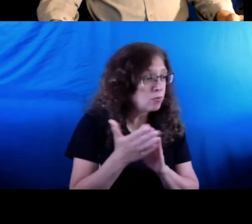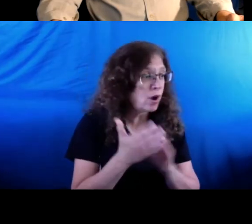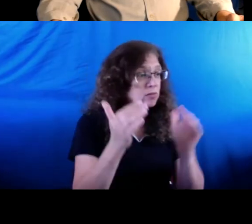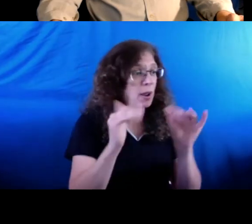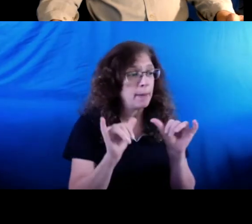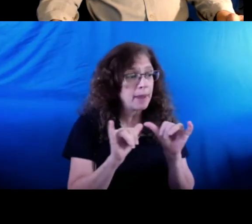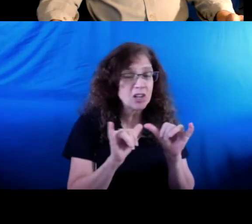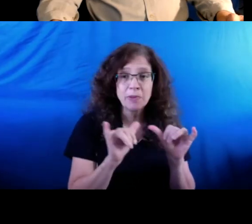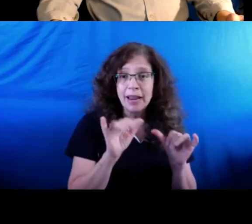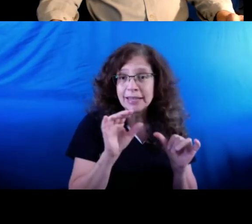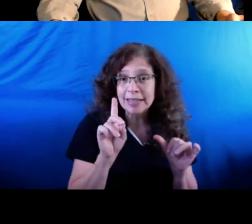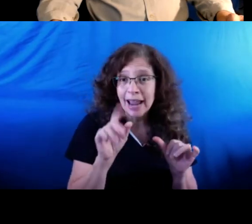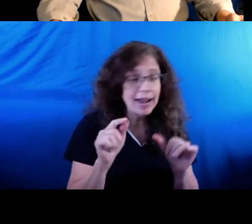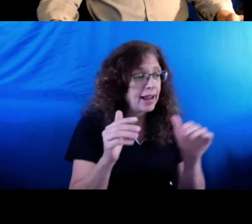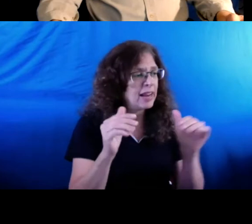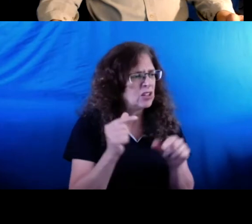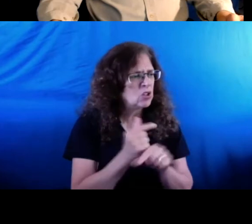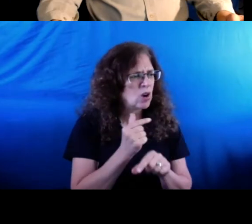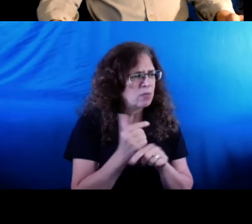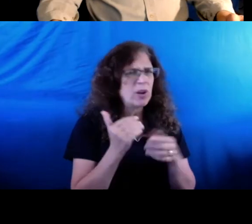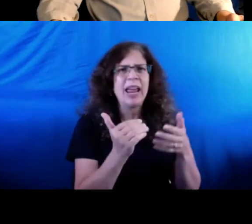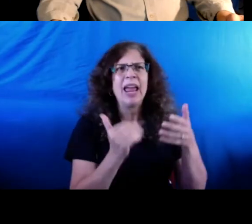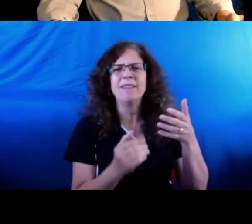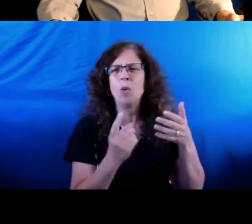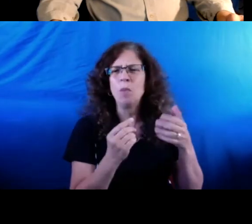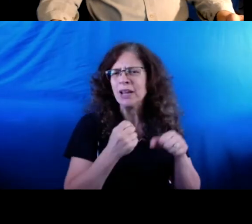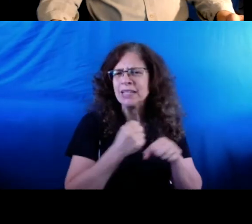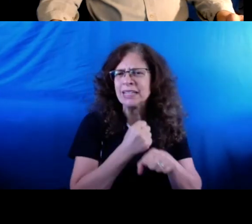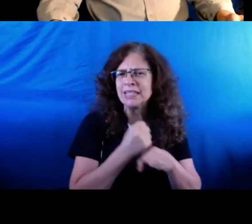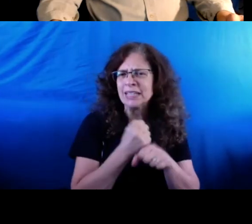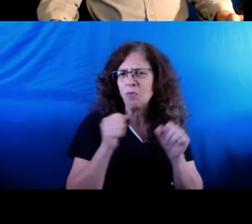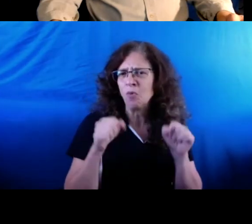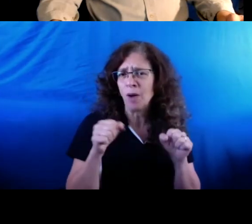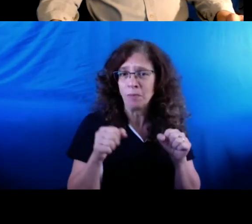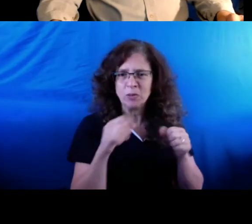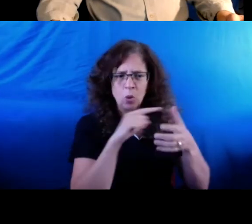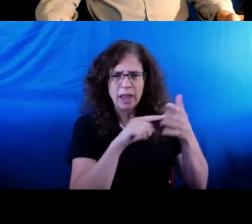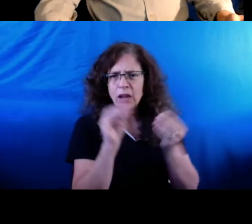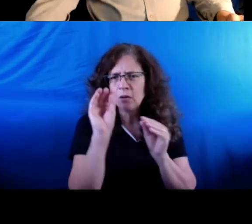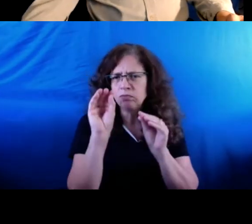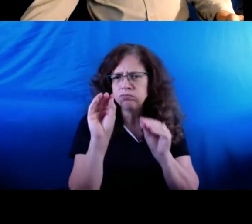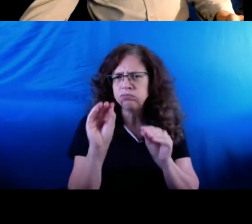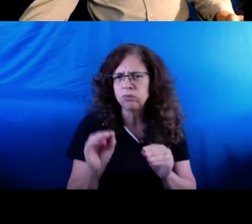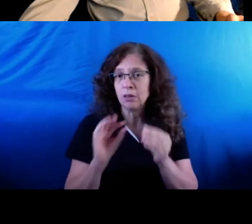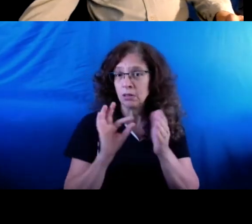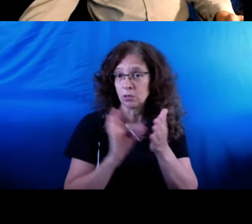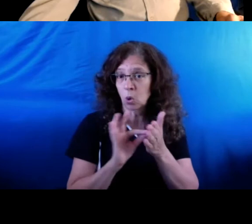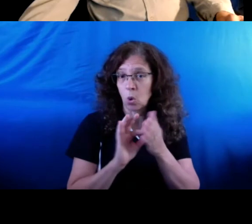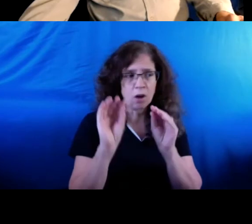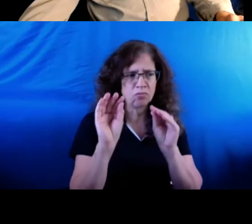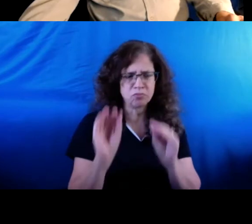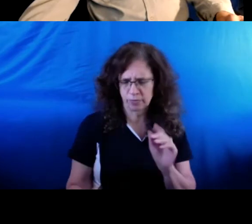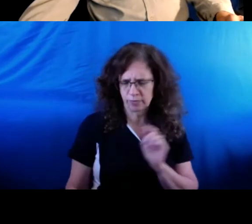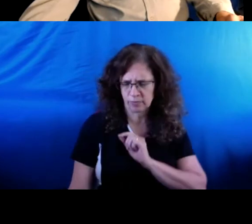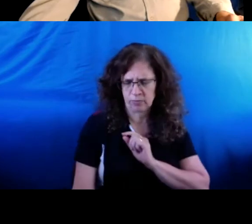Critical thinking, number operations, measurements, geometry, and I think there's one more, statistic probability, and you